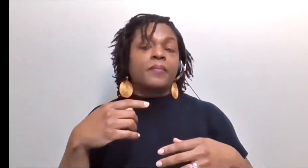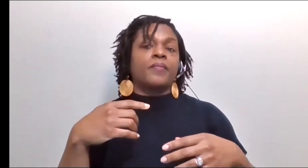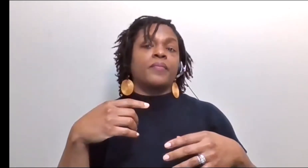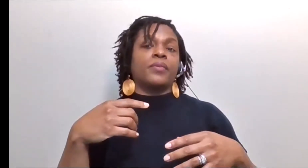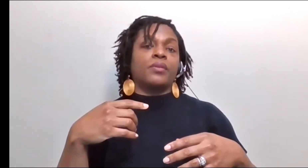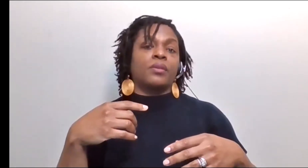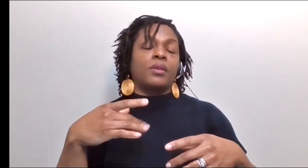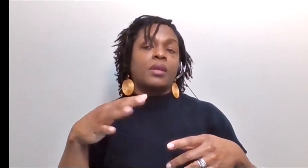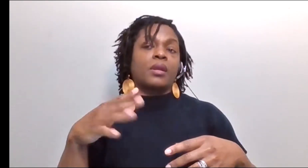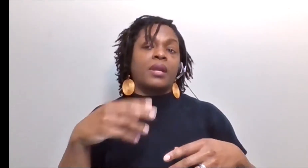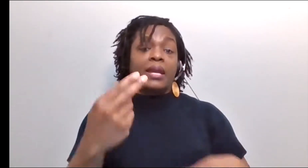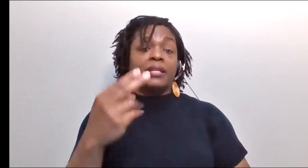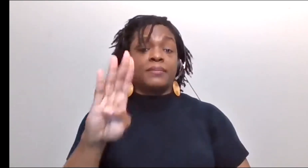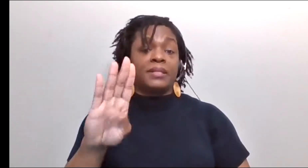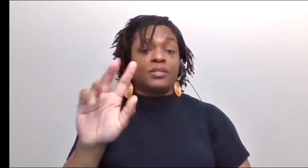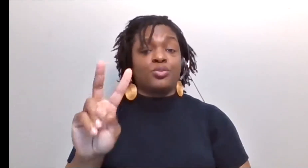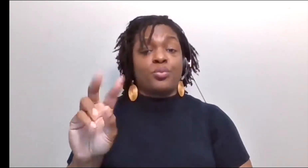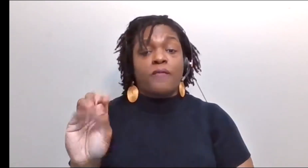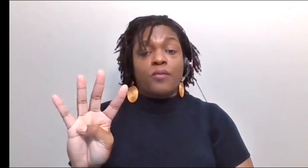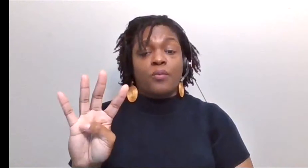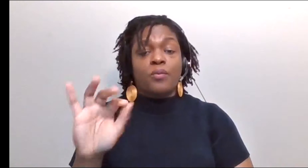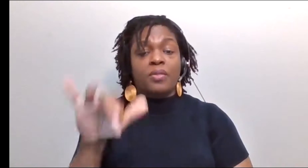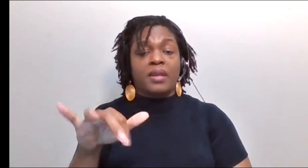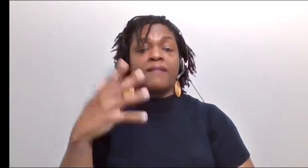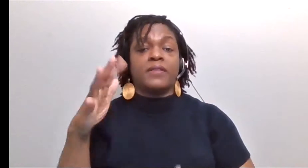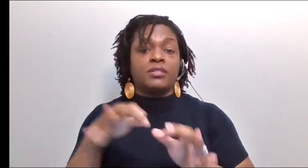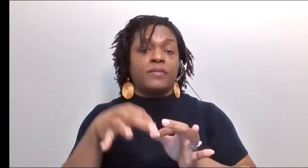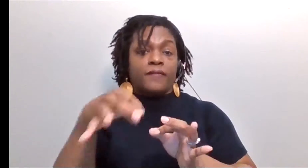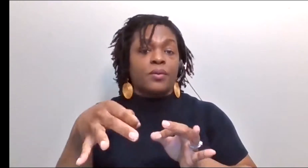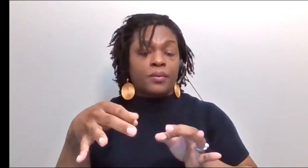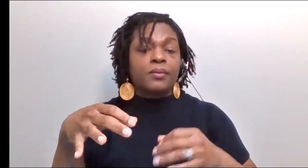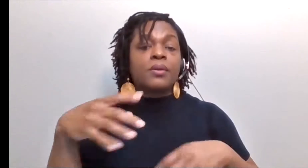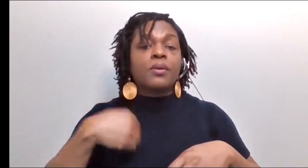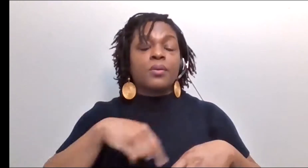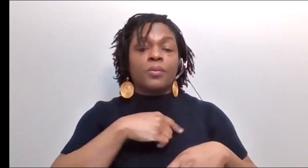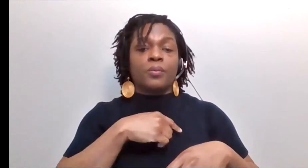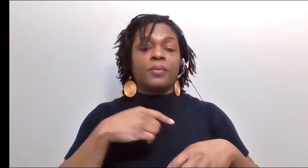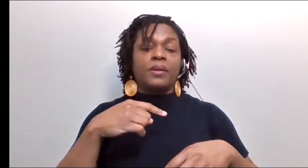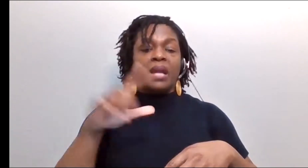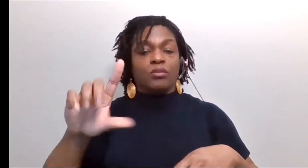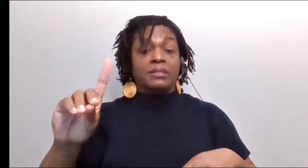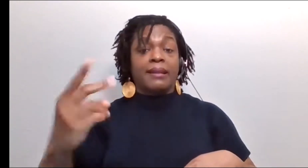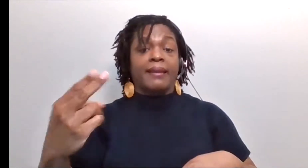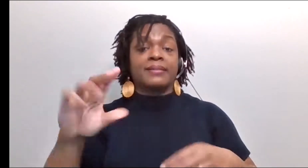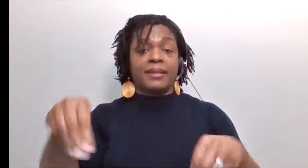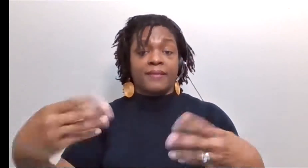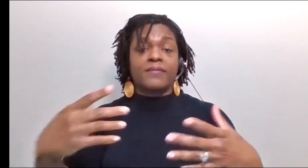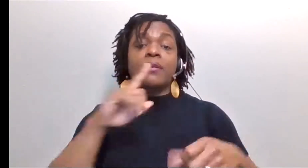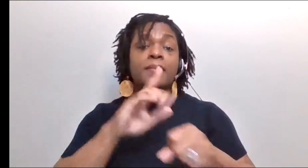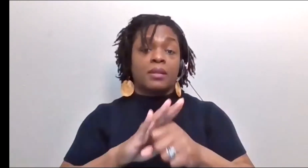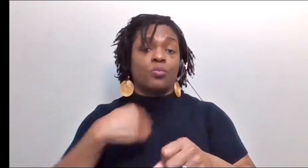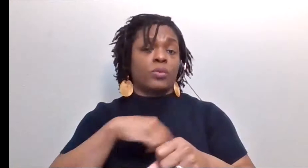the HB 204, which was deferred. LDH did give a commitment that we would continue to work